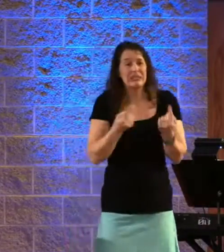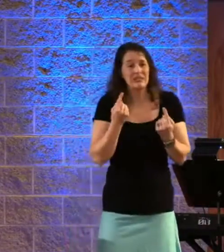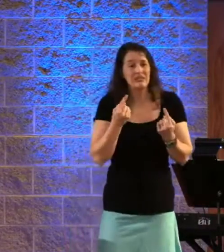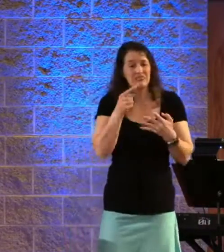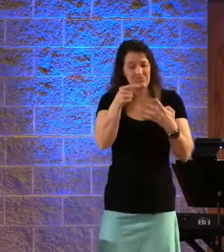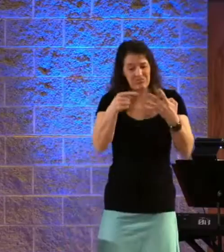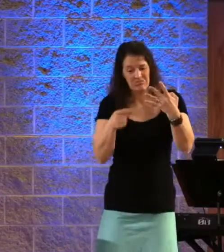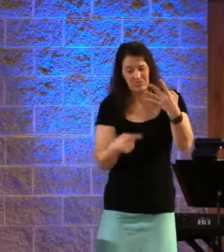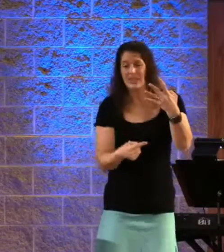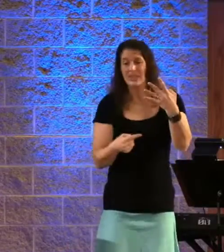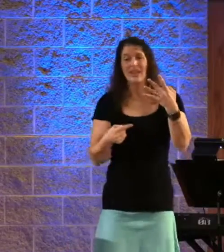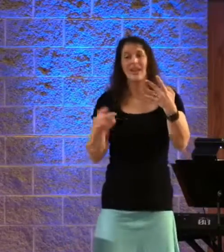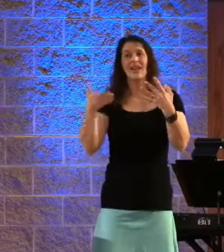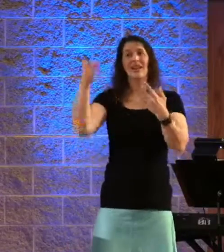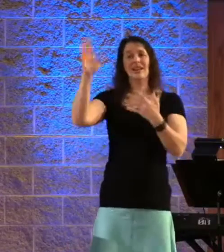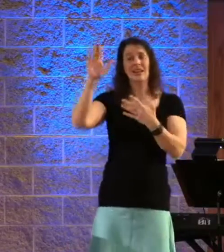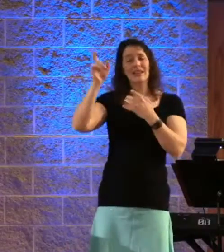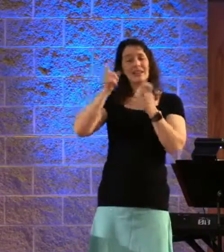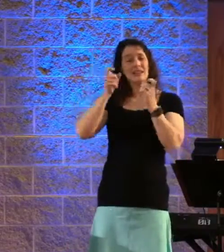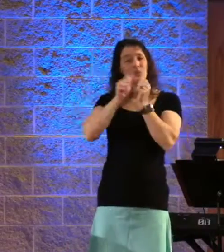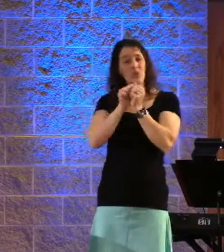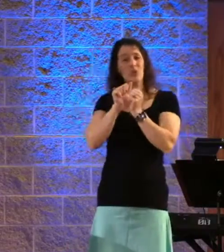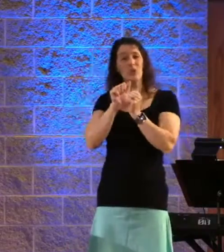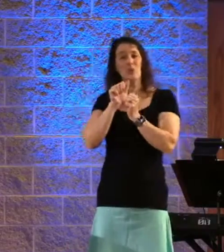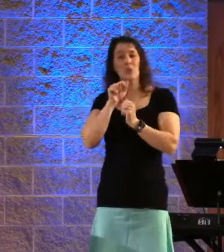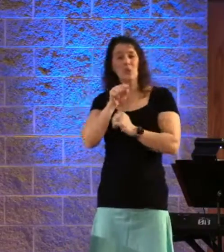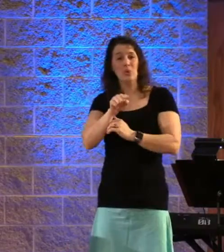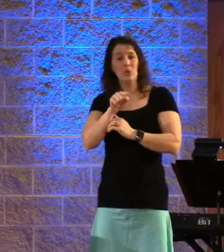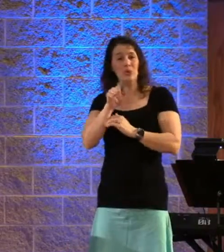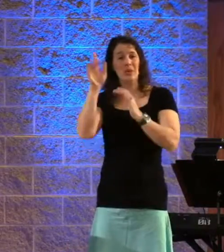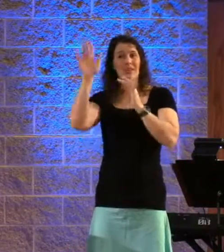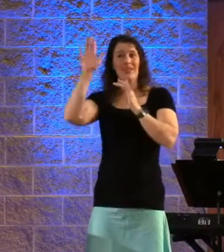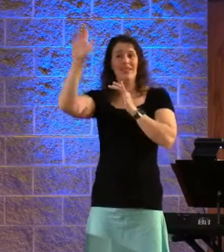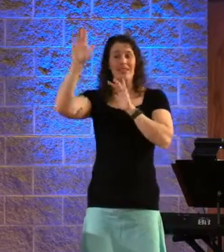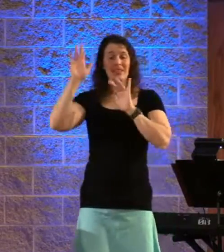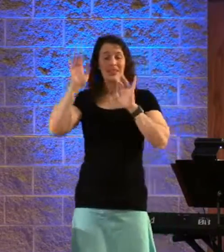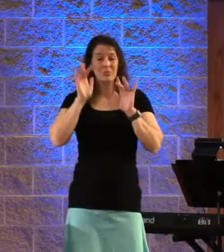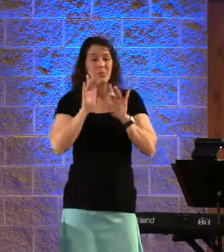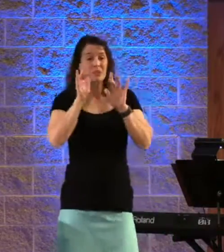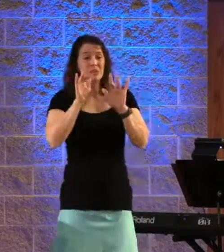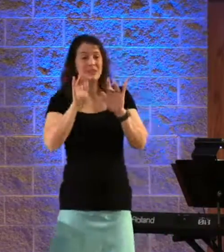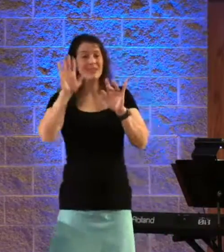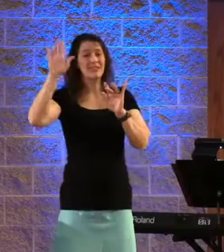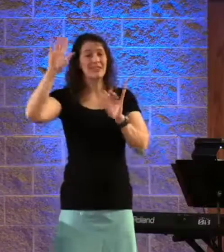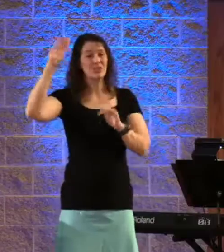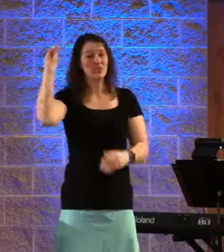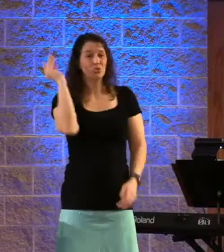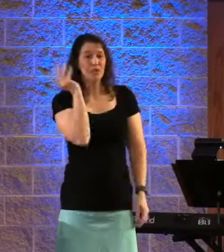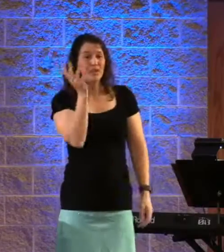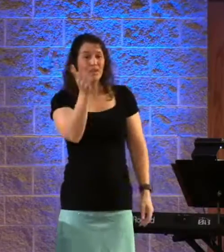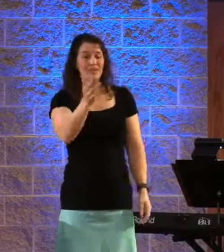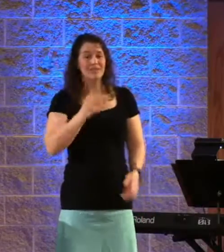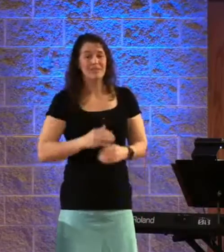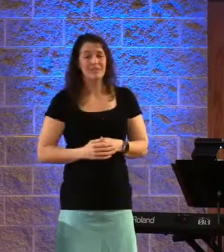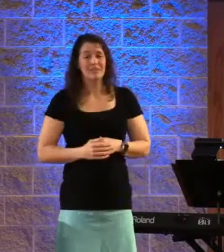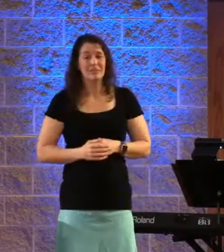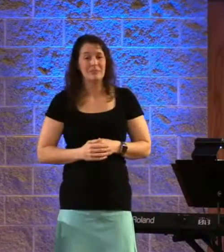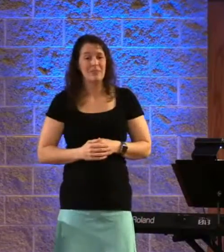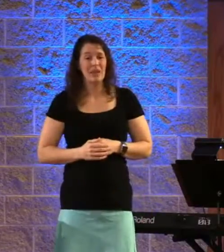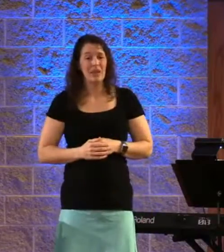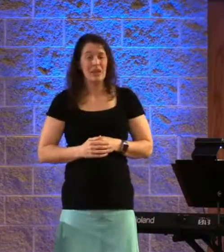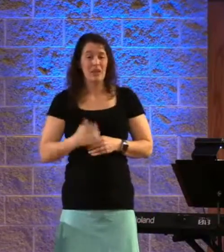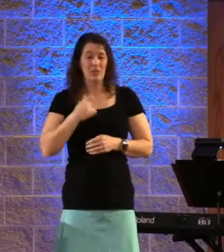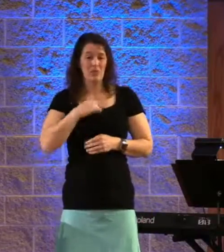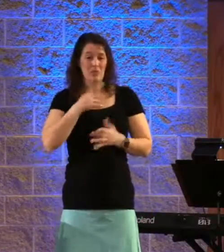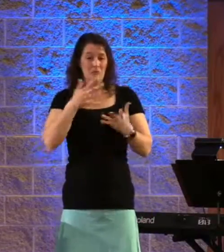done. God's going to deal with you with His mercy and His grace. Many of us know, at least in the church, that passage